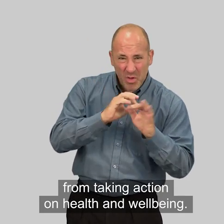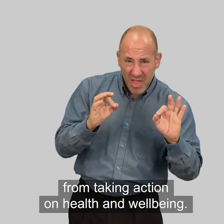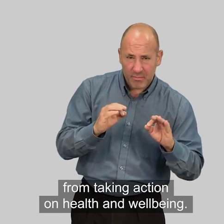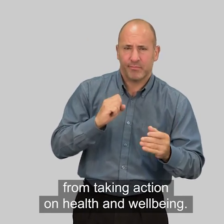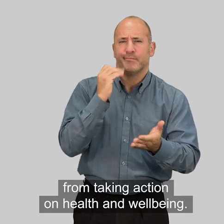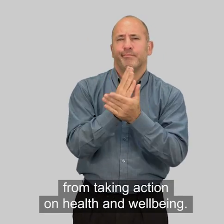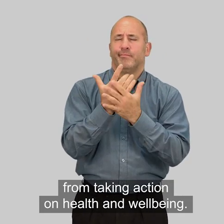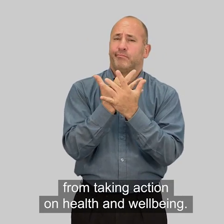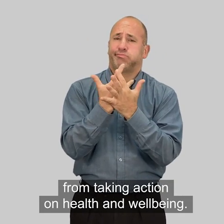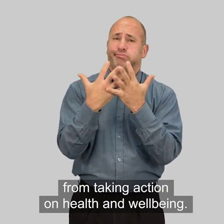well-being.